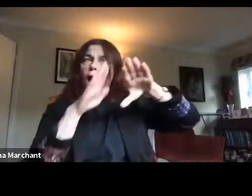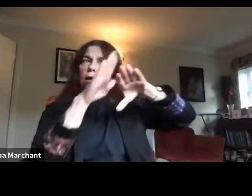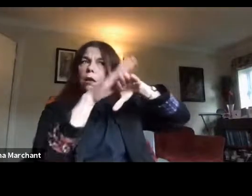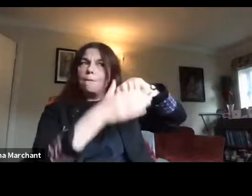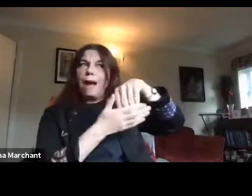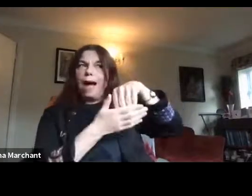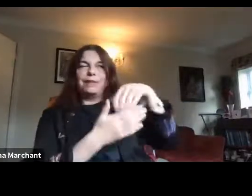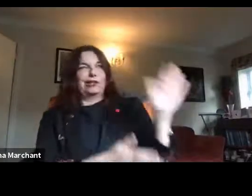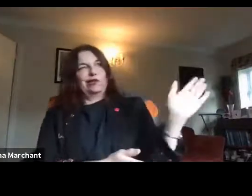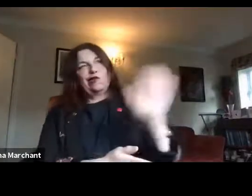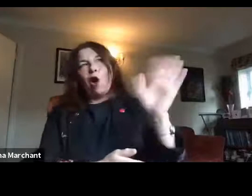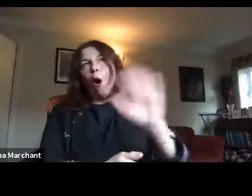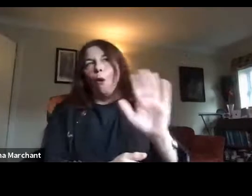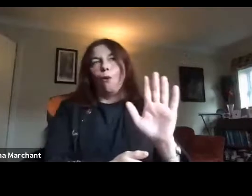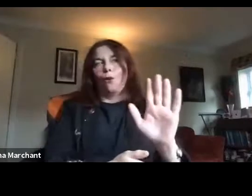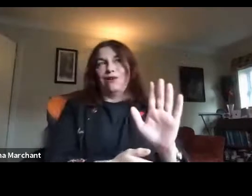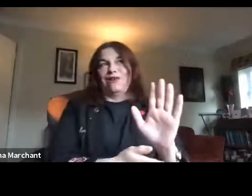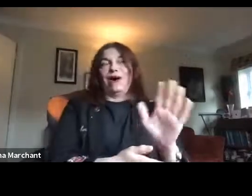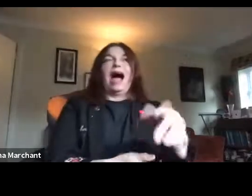deaf.